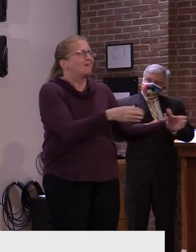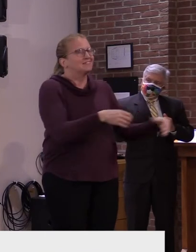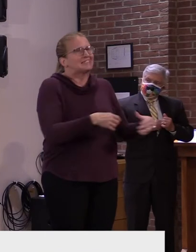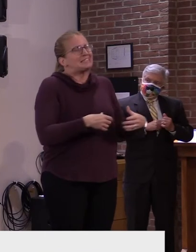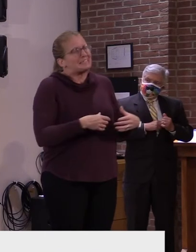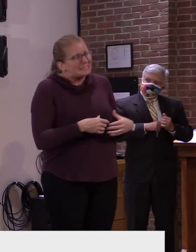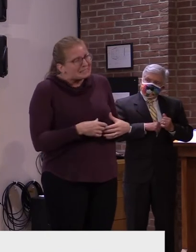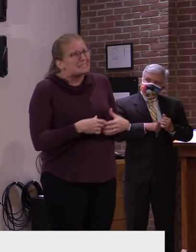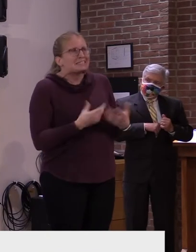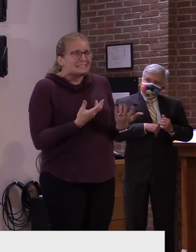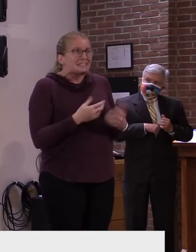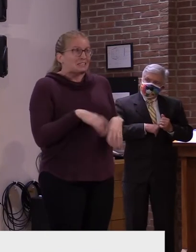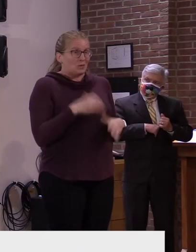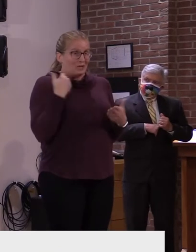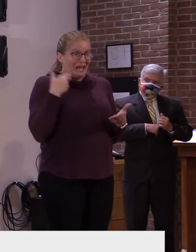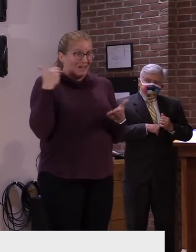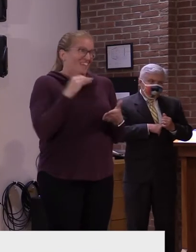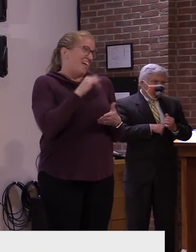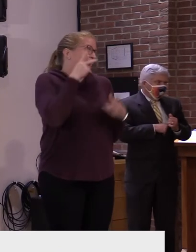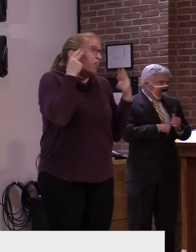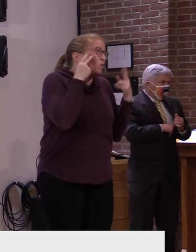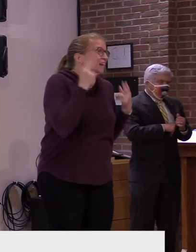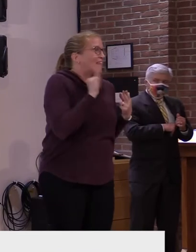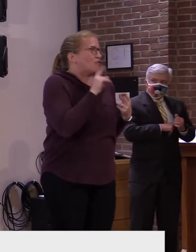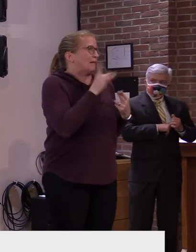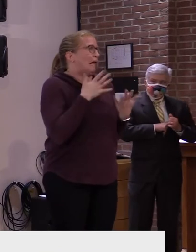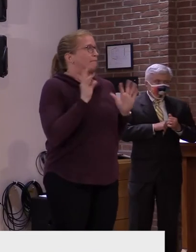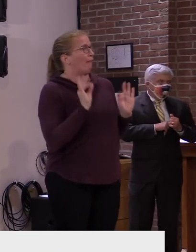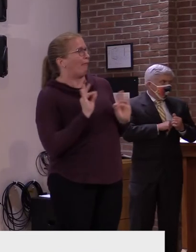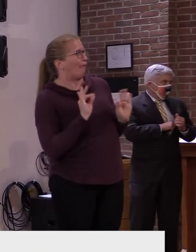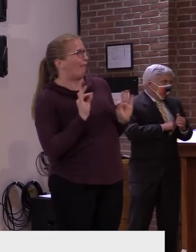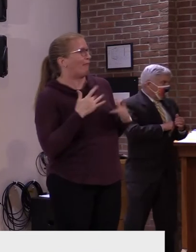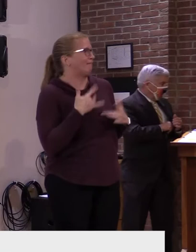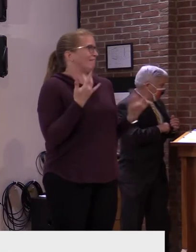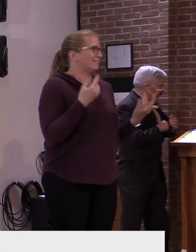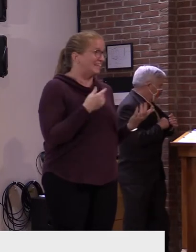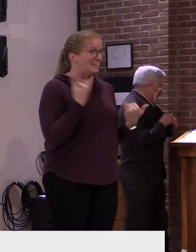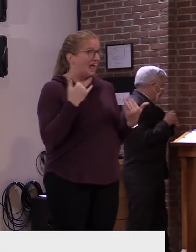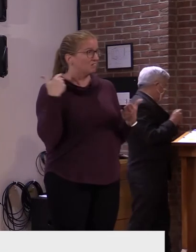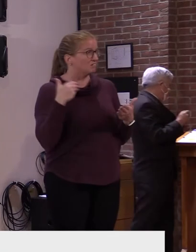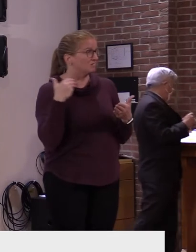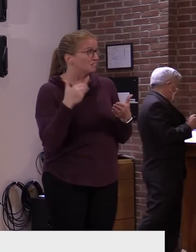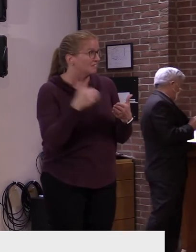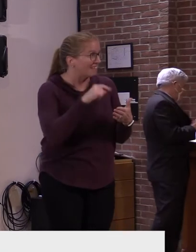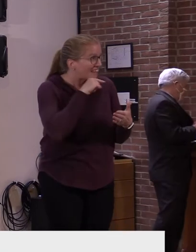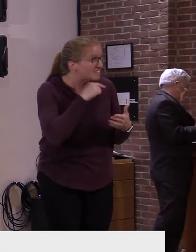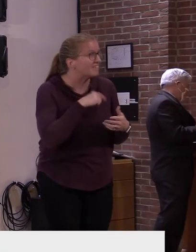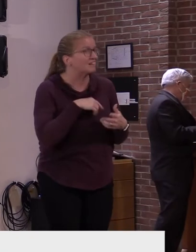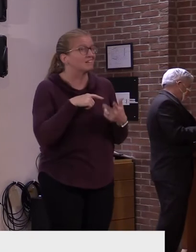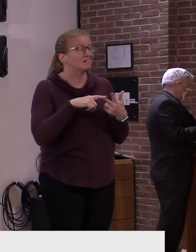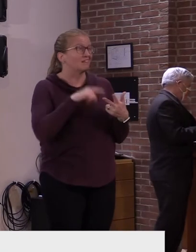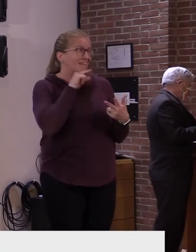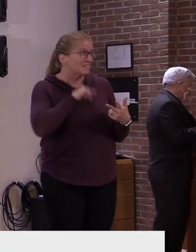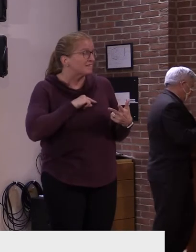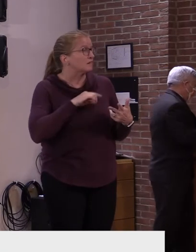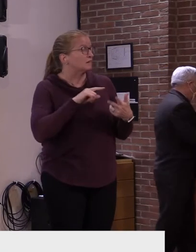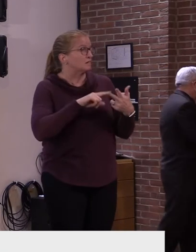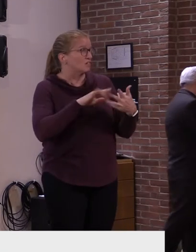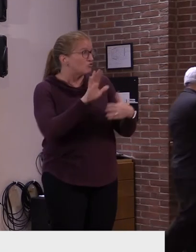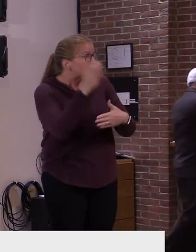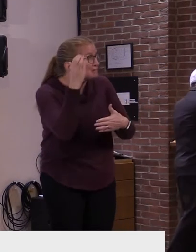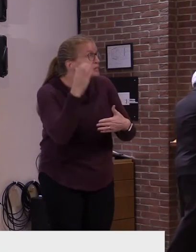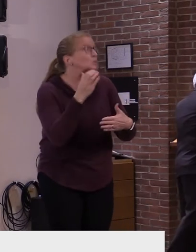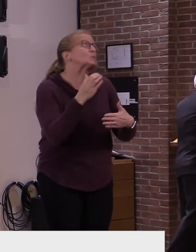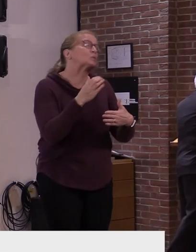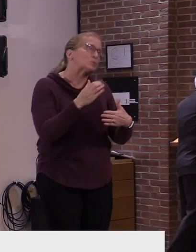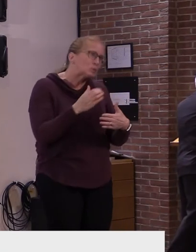we're heading into something maybe even more substantial like thanksgiving and then christmas following it's more important than ever